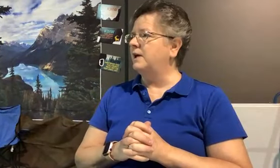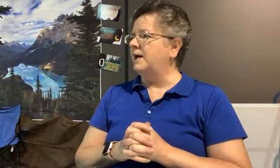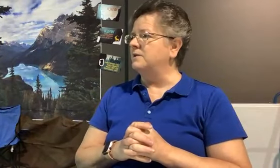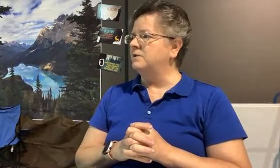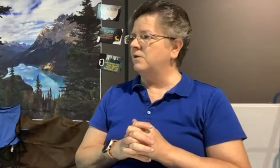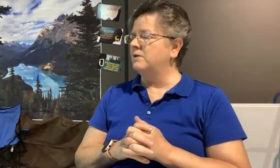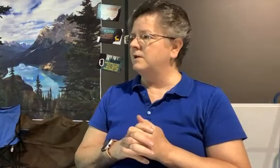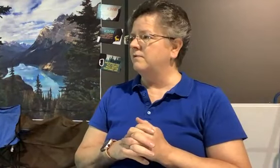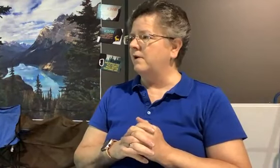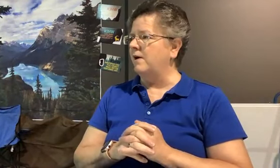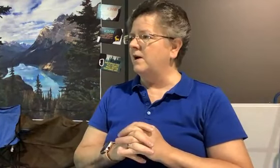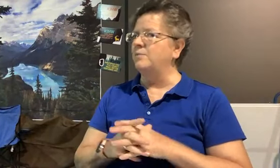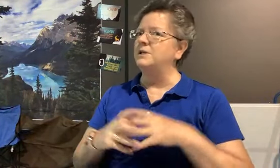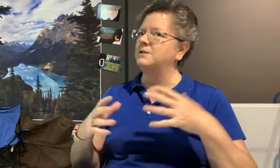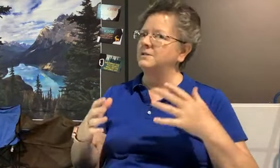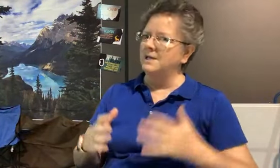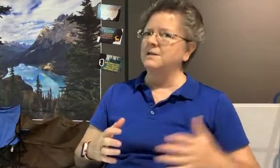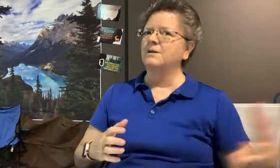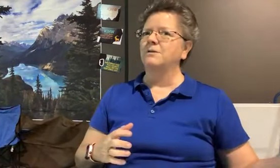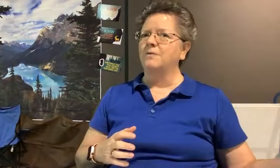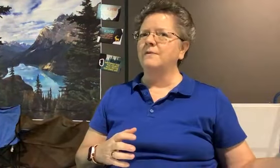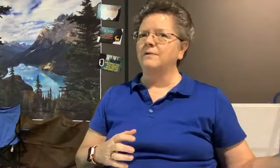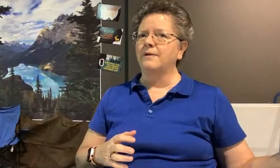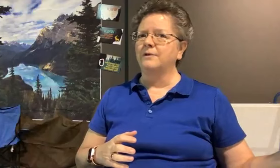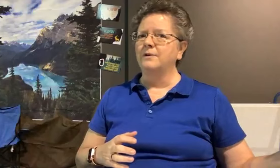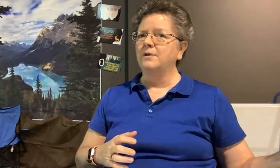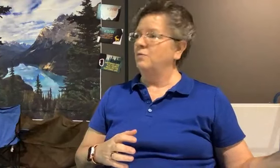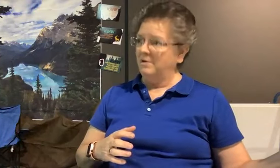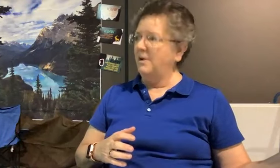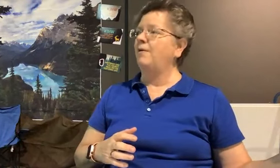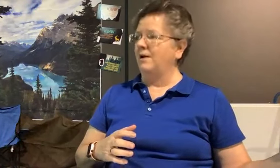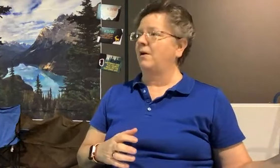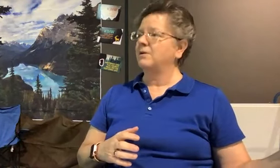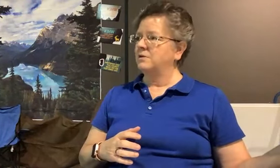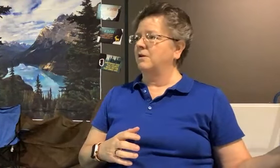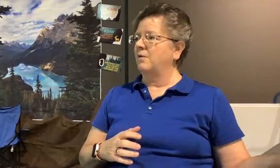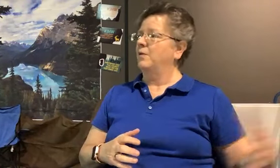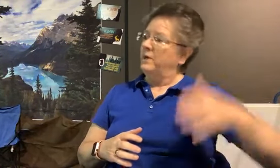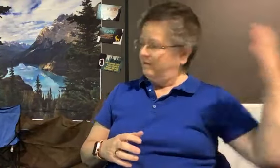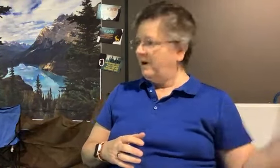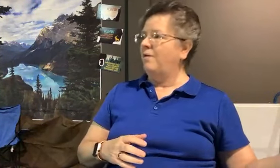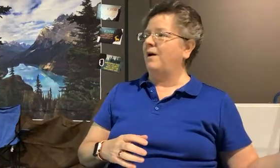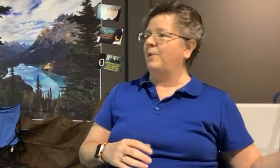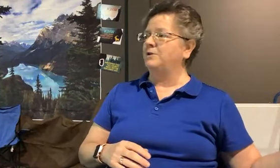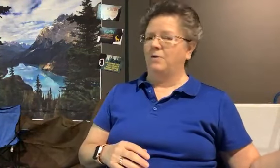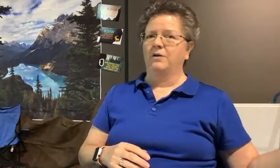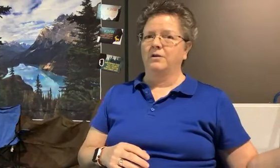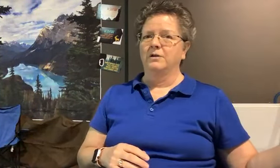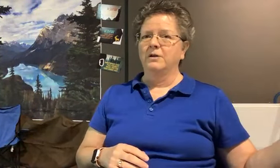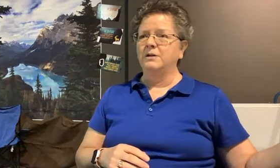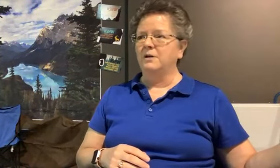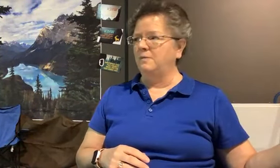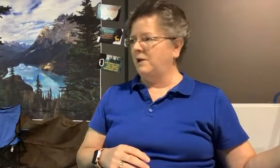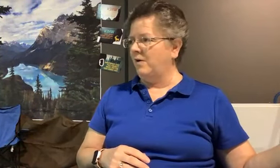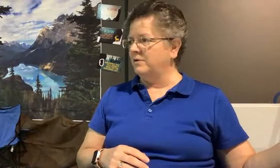case. He's long-suffering right now. Because that's not going to go on forever. We don't know how long it's going to go on. We don't know how much longer he's going to be